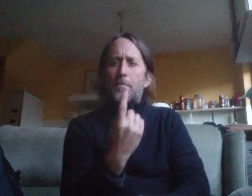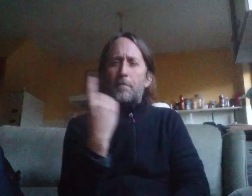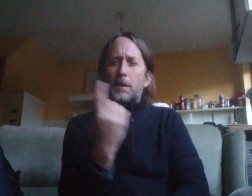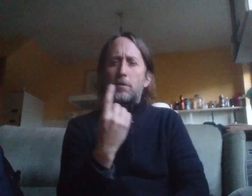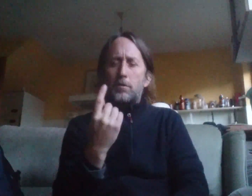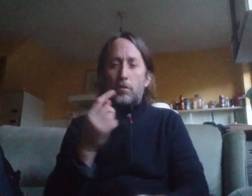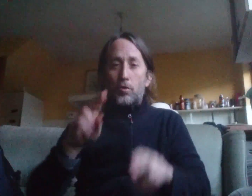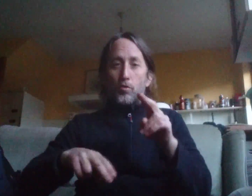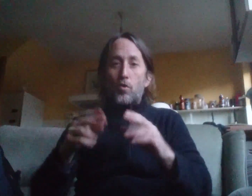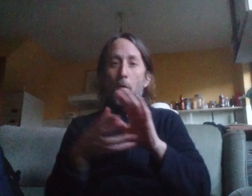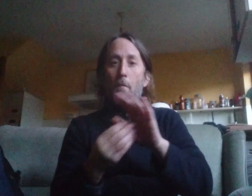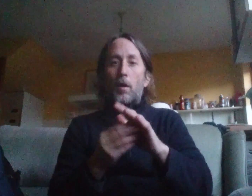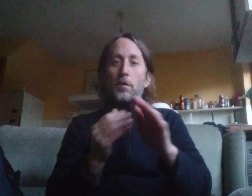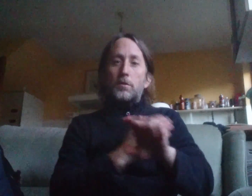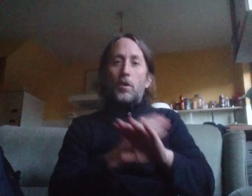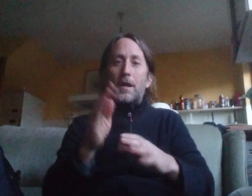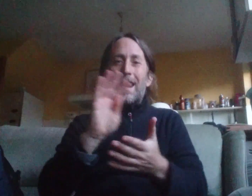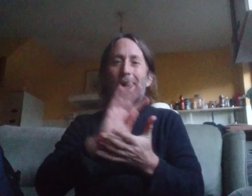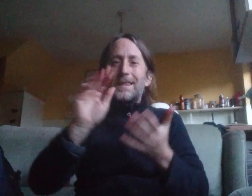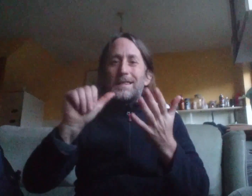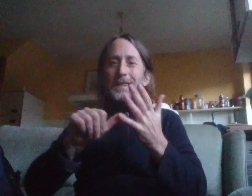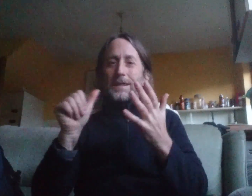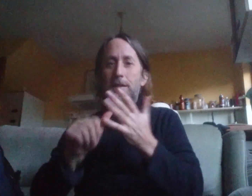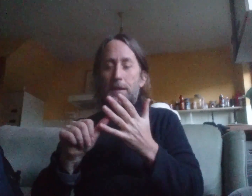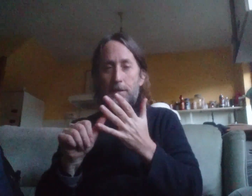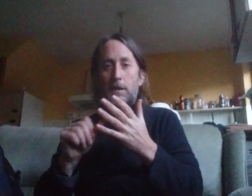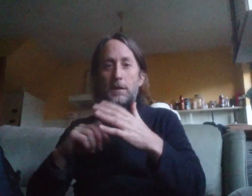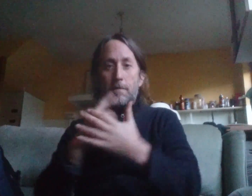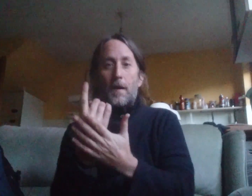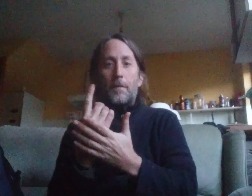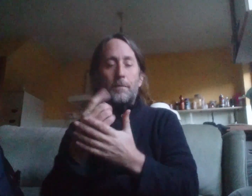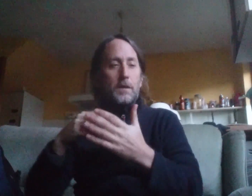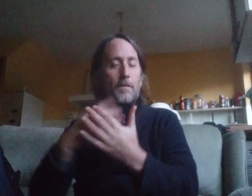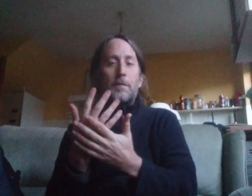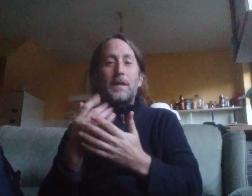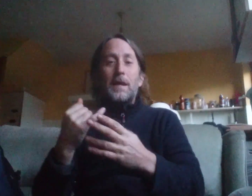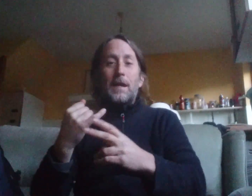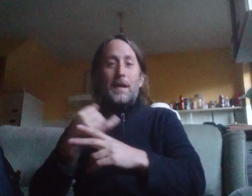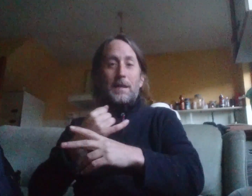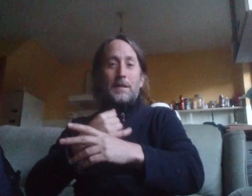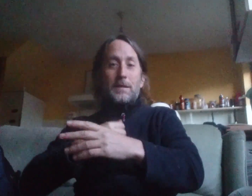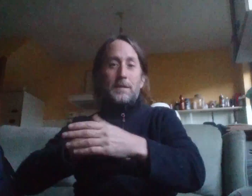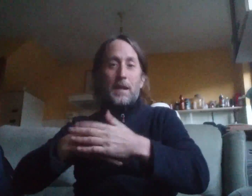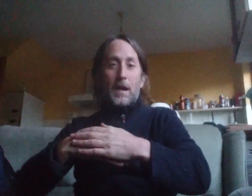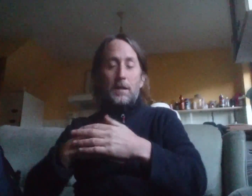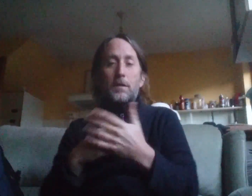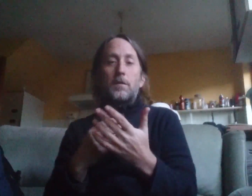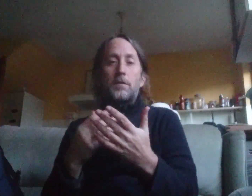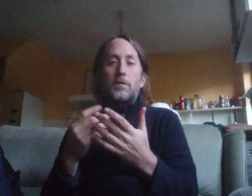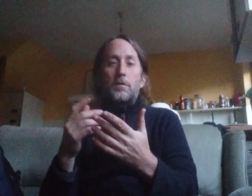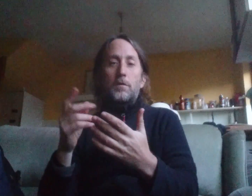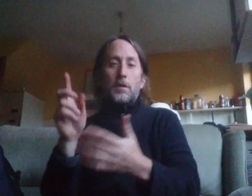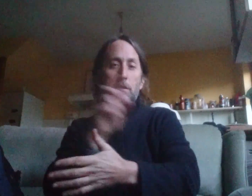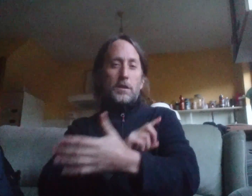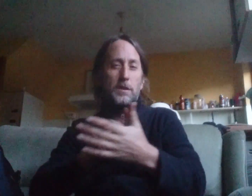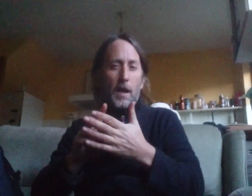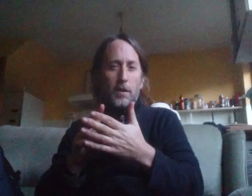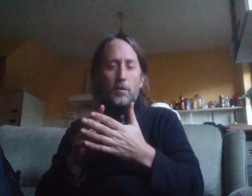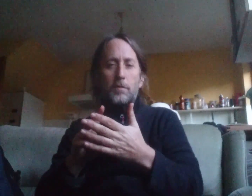1966, was developed by in-house industrial designer Marlon Paul Muth, and consultant designer